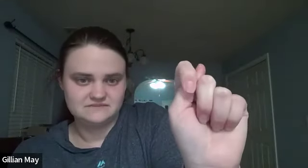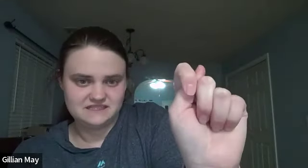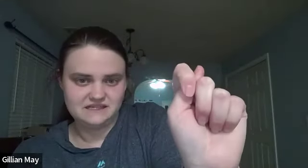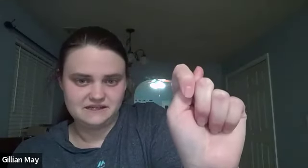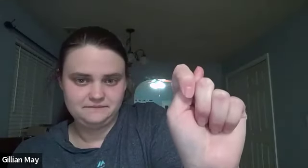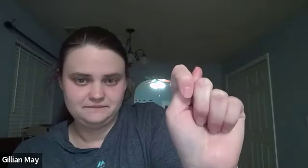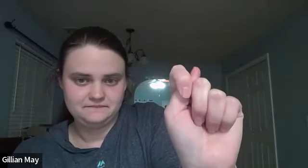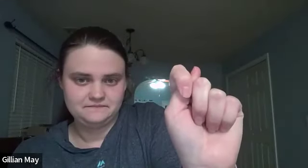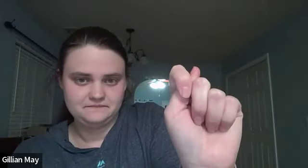T.